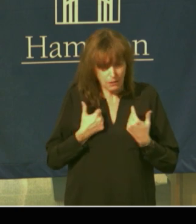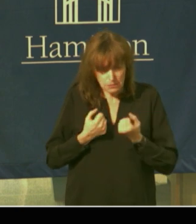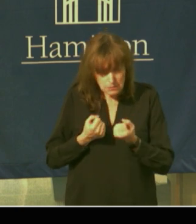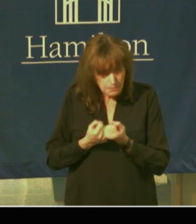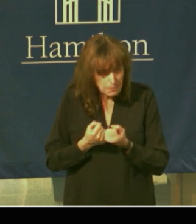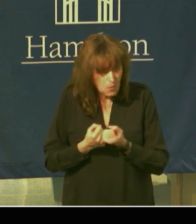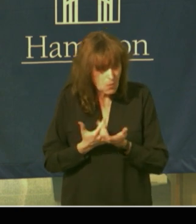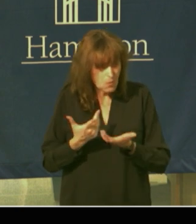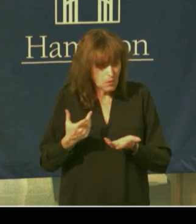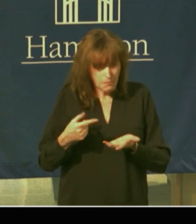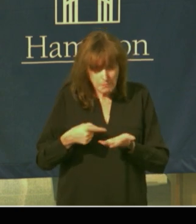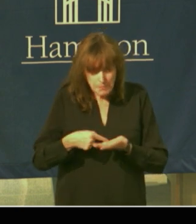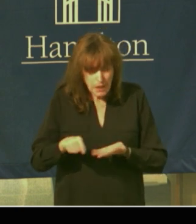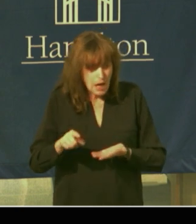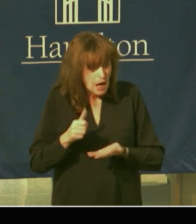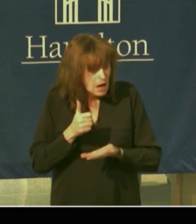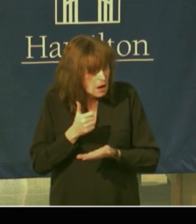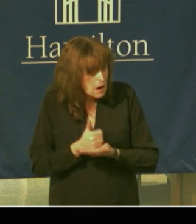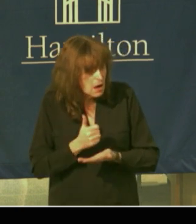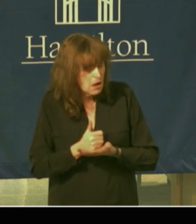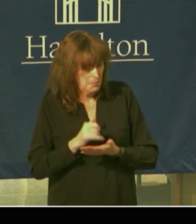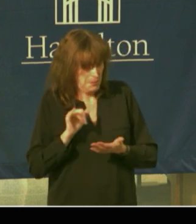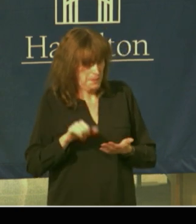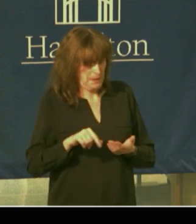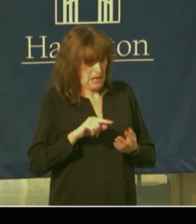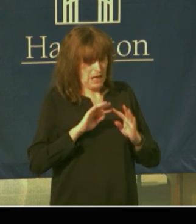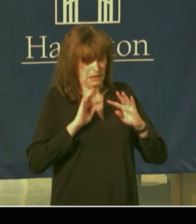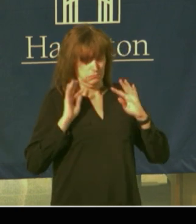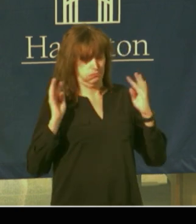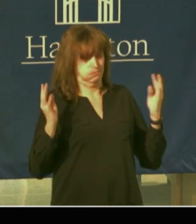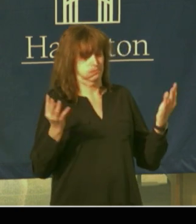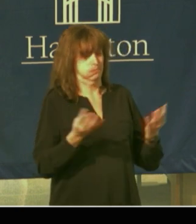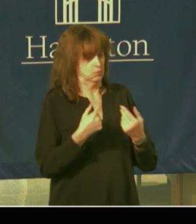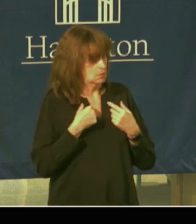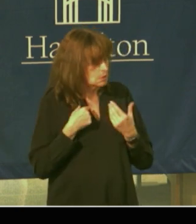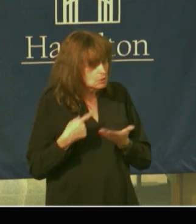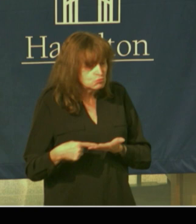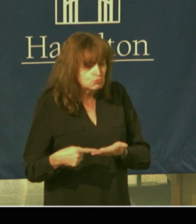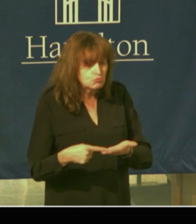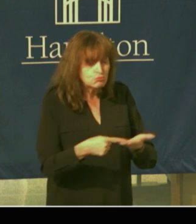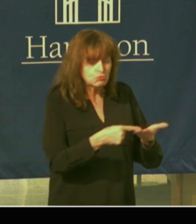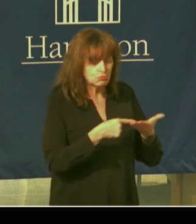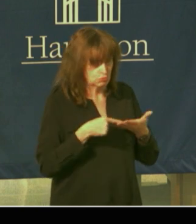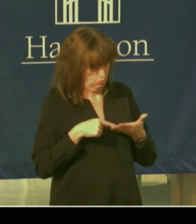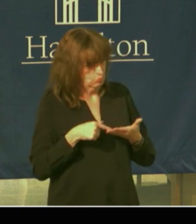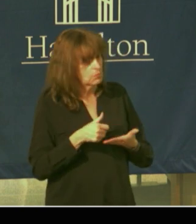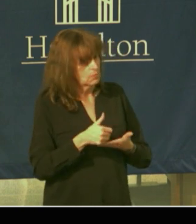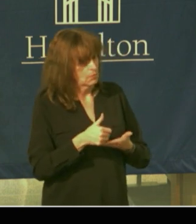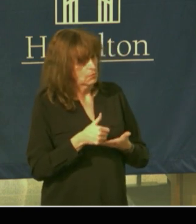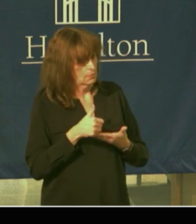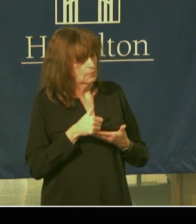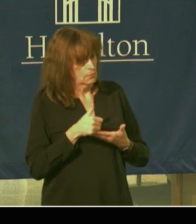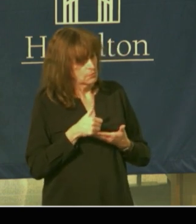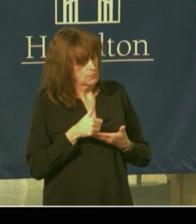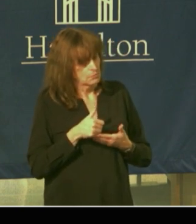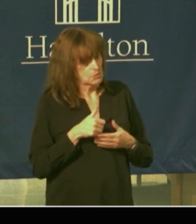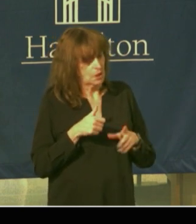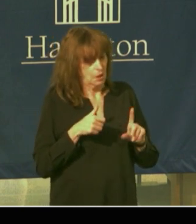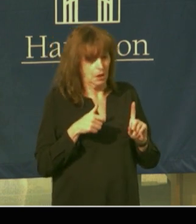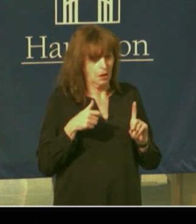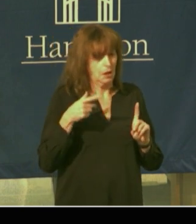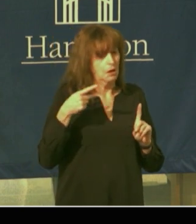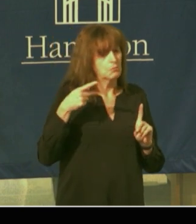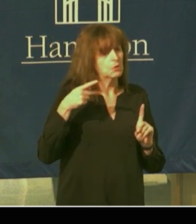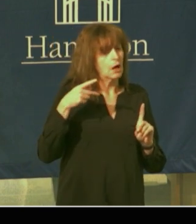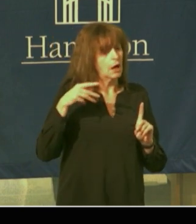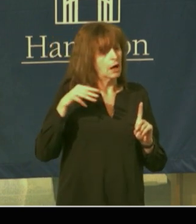with the Deputy Prime Minister. And unfortunately, I'm sure the Prime Minister would have been on those calls, but as you know, he's self-isolating himself.